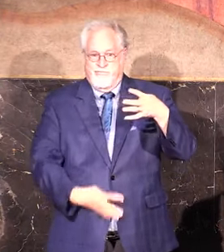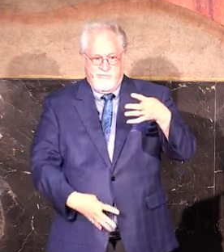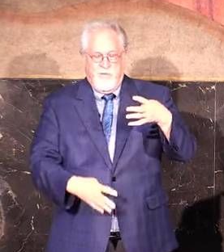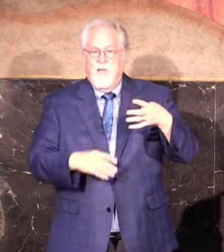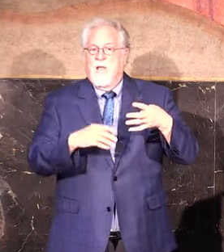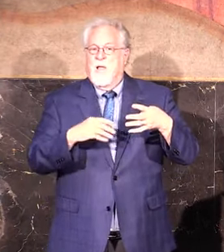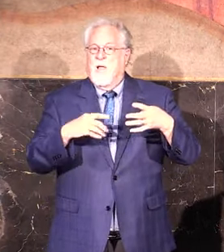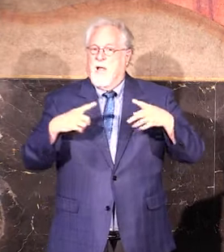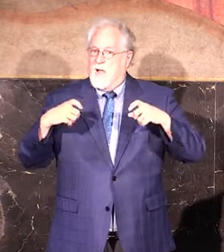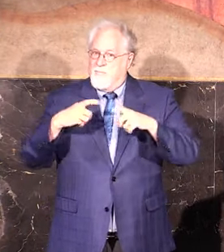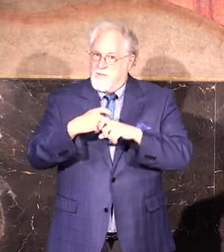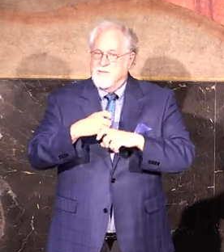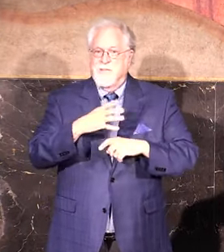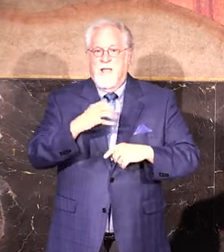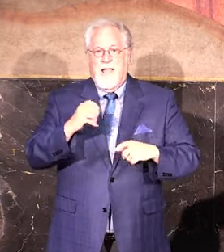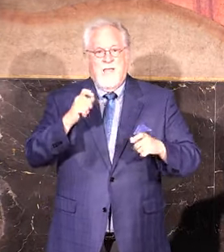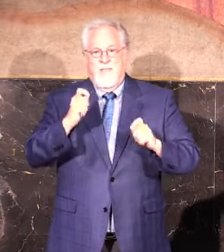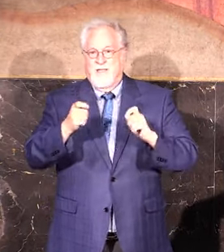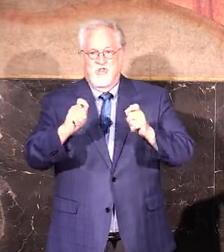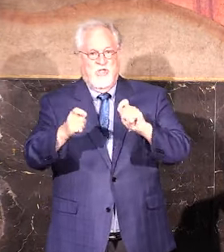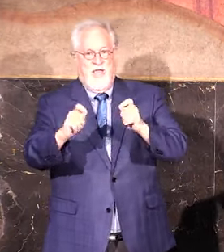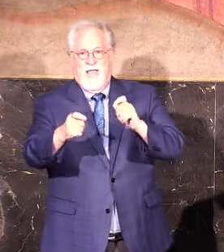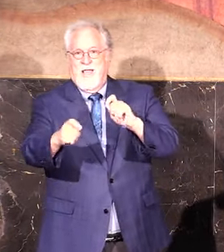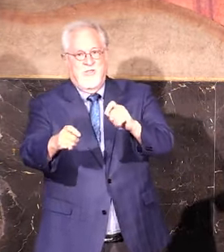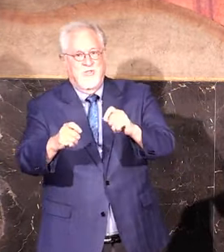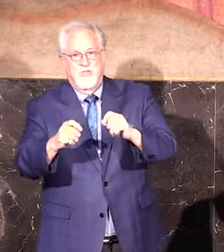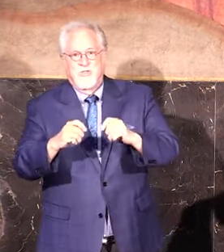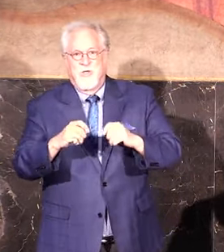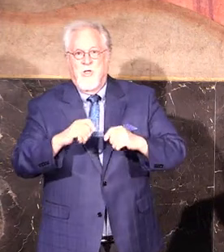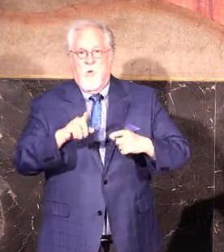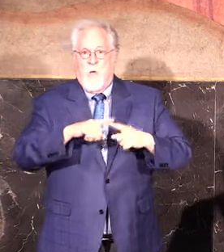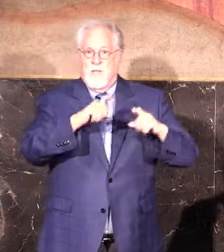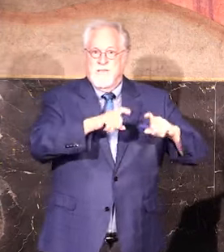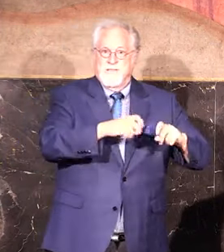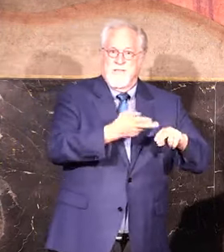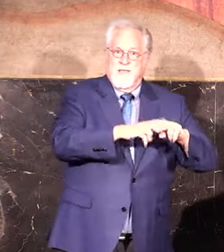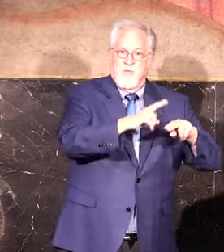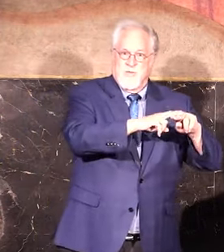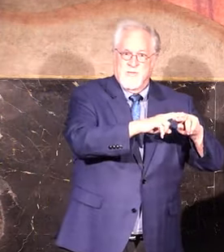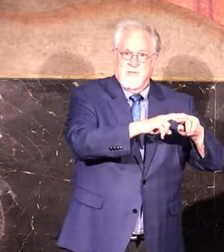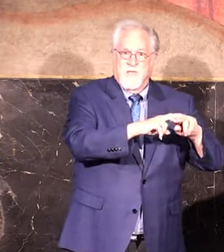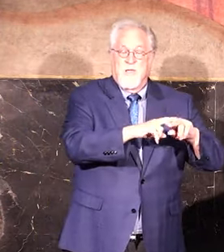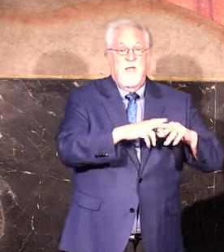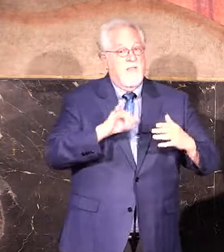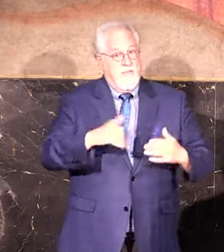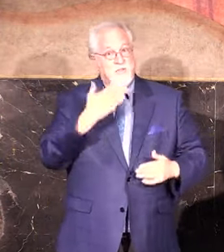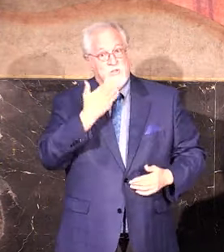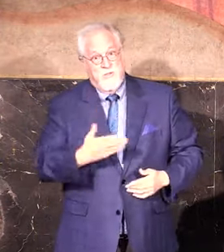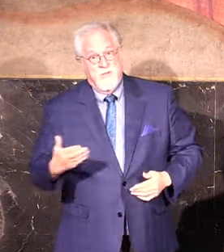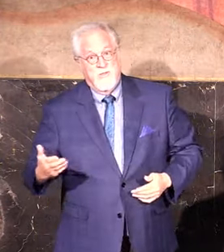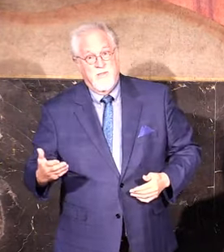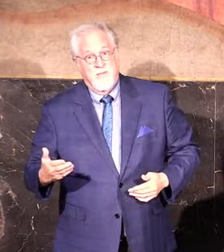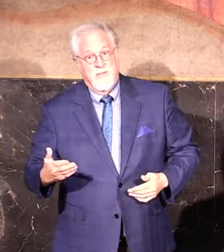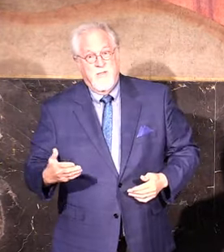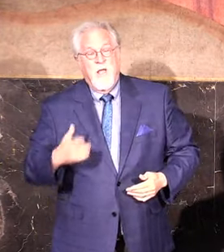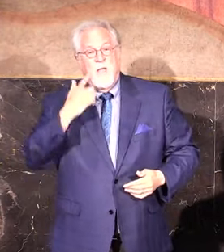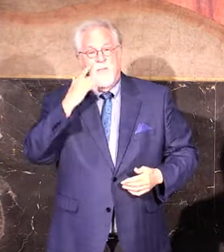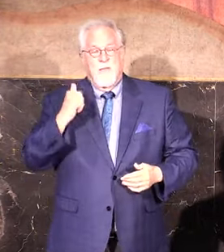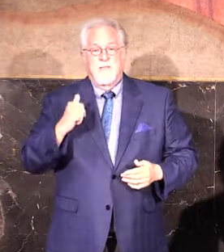complex, and they change over time as your testing increases. Which is a good thing, because I